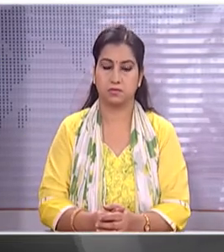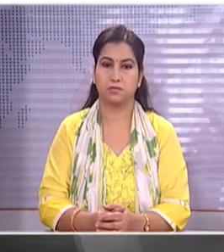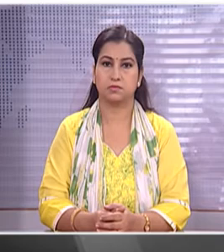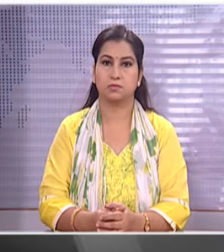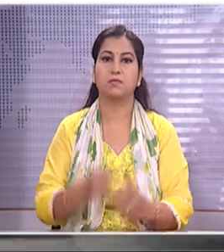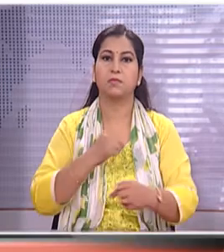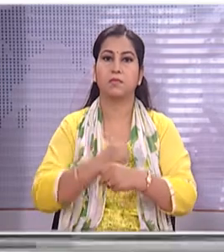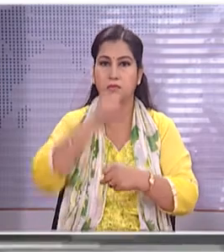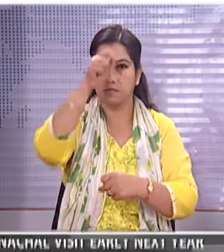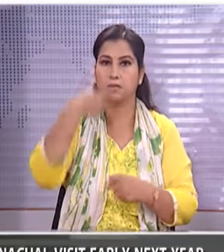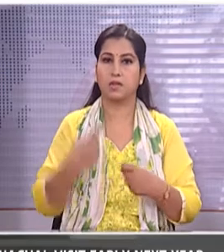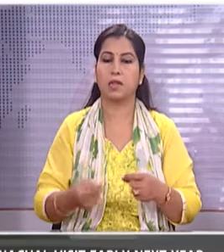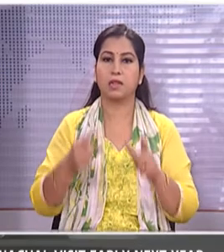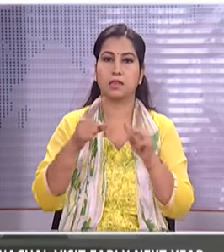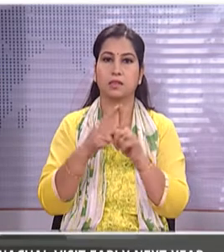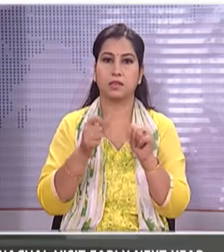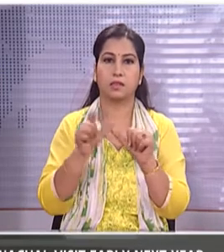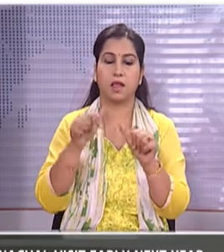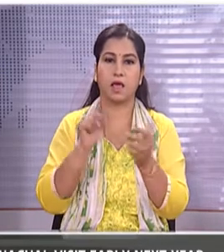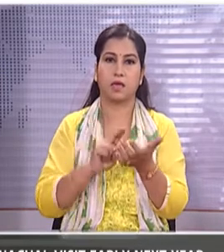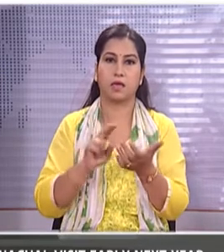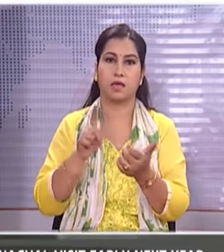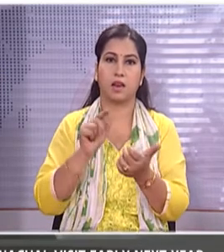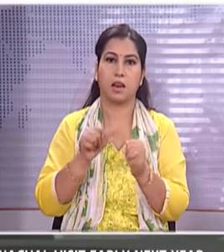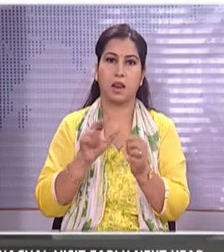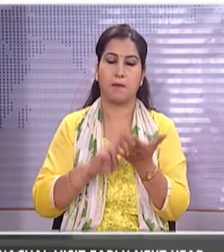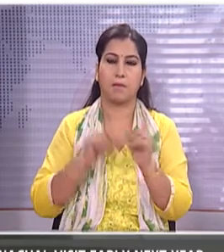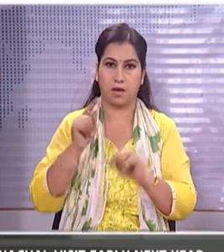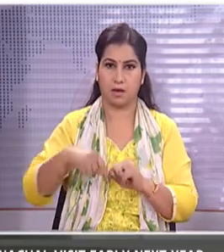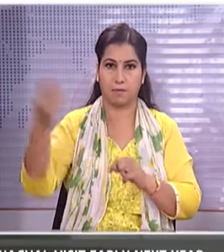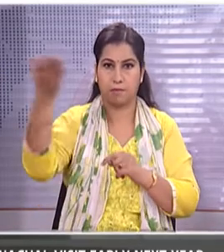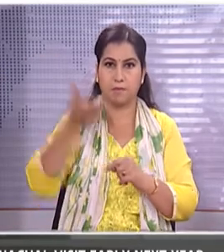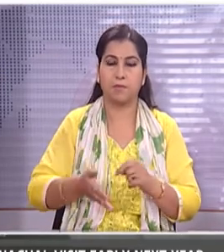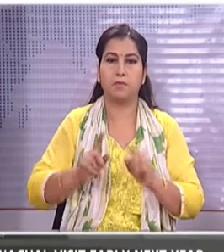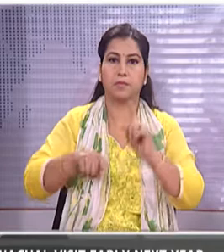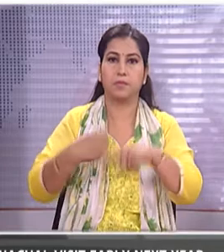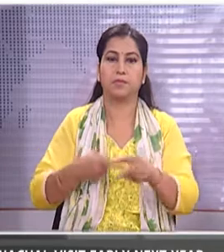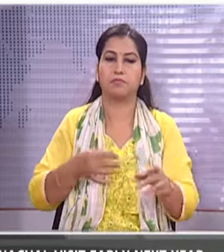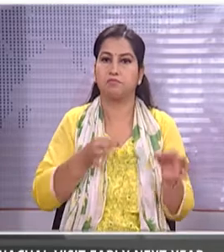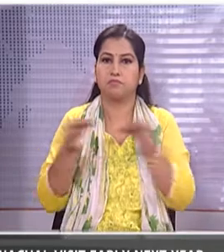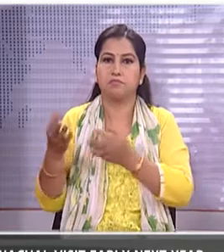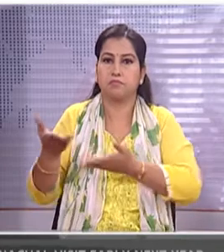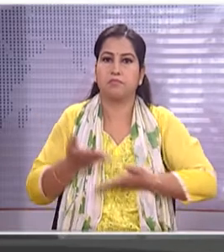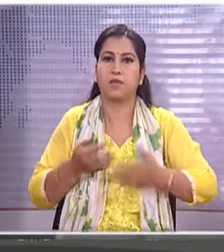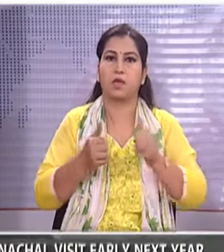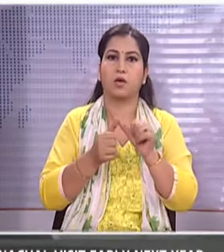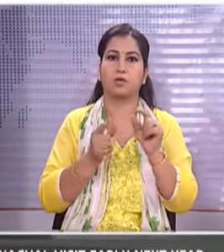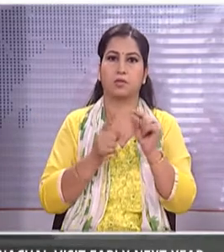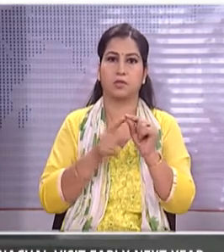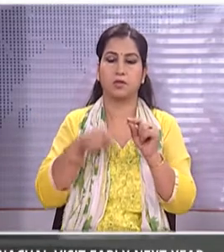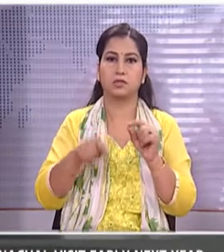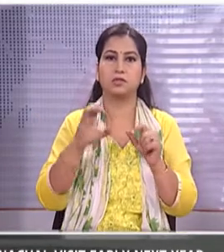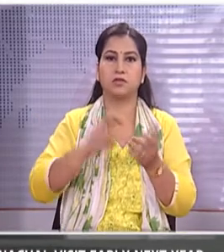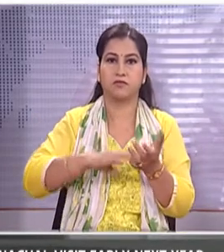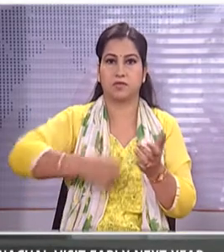Government of India has cleared Dalai Lama's proposed visit to Arunachal Pradesh early next year. Dalai Lama was extended an invitation by Arunachal Pradesh Chief